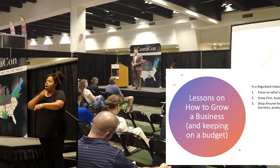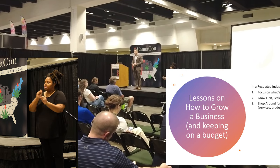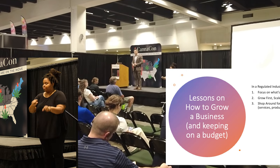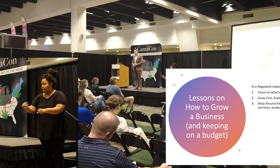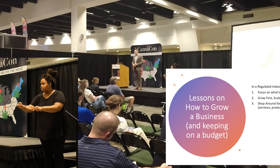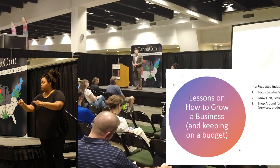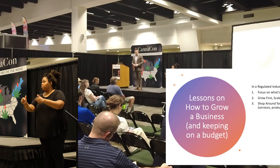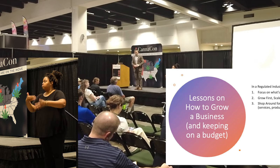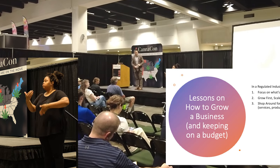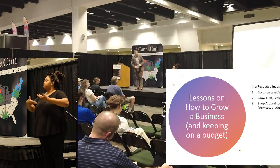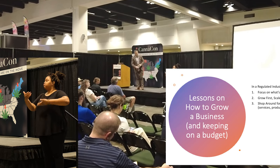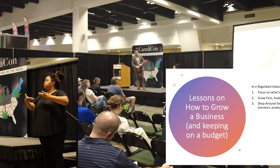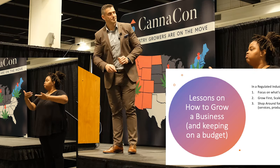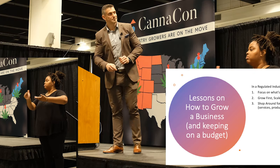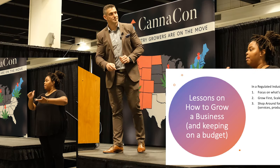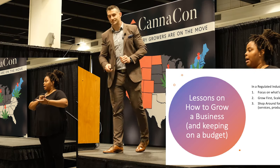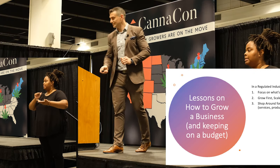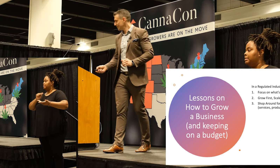possible.